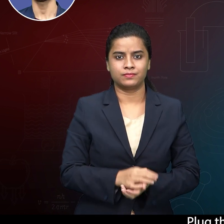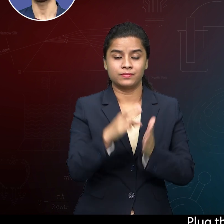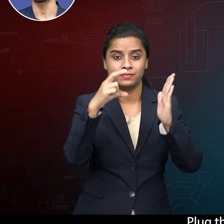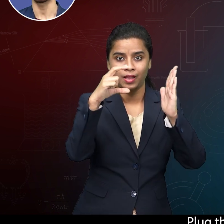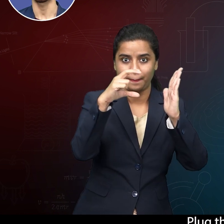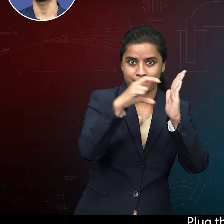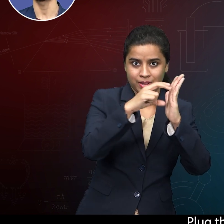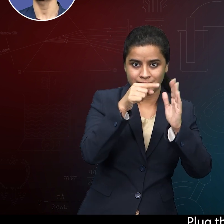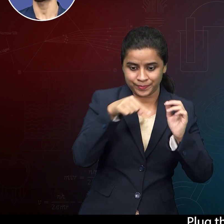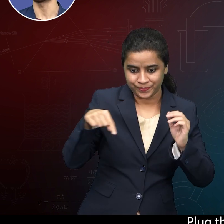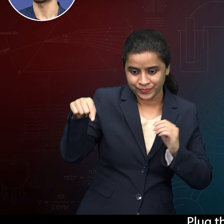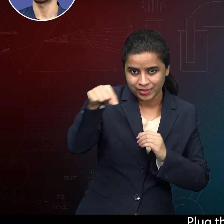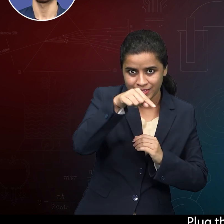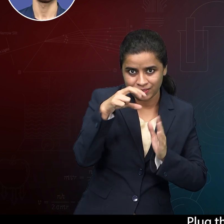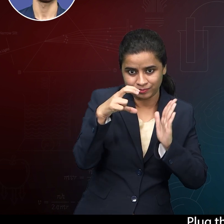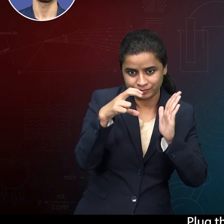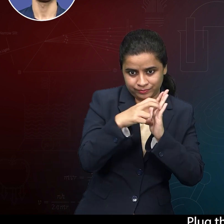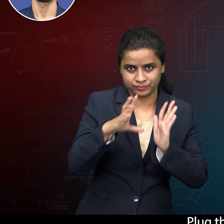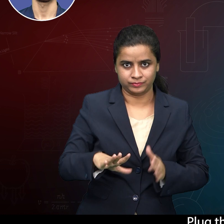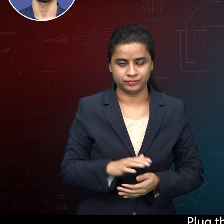Plug the key into the circuit.